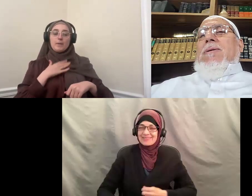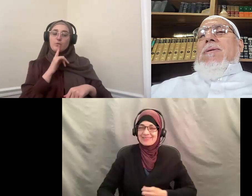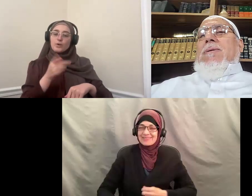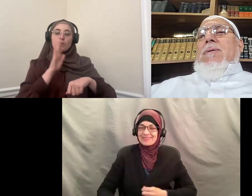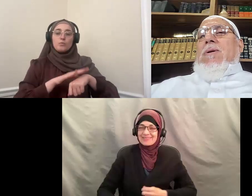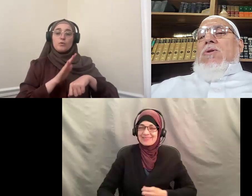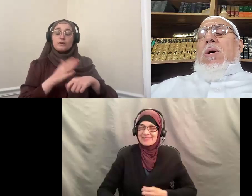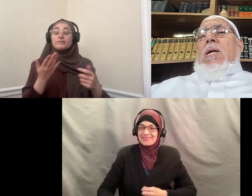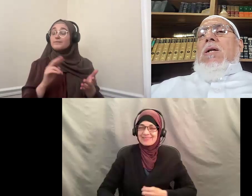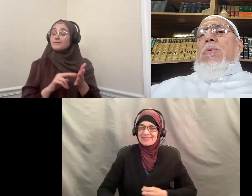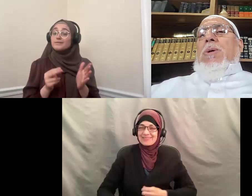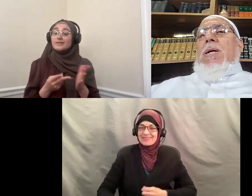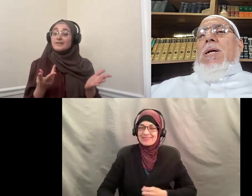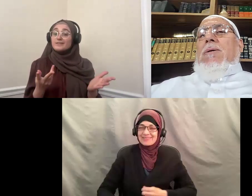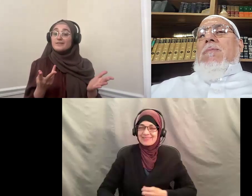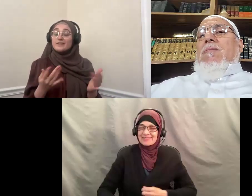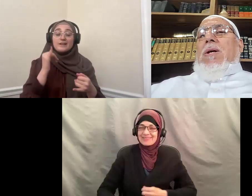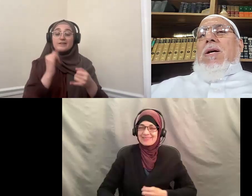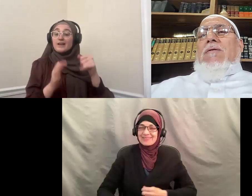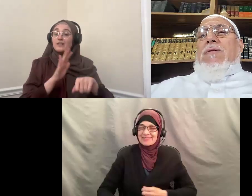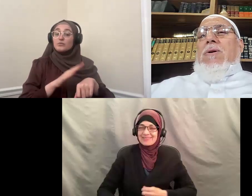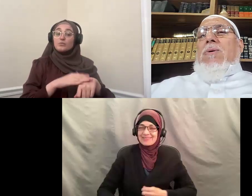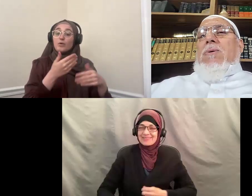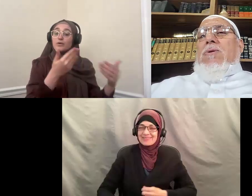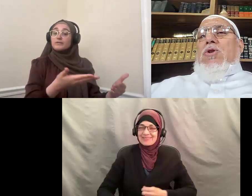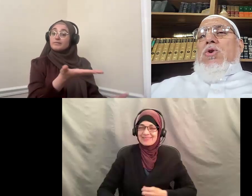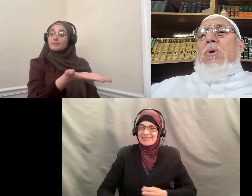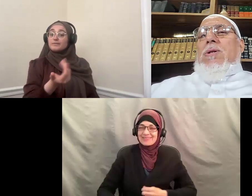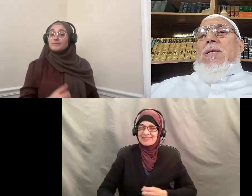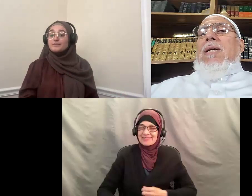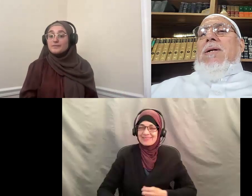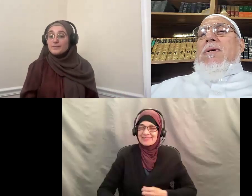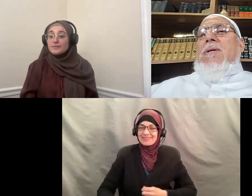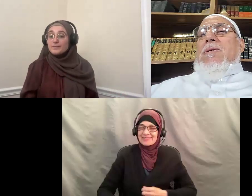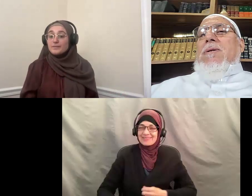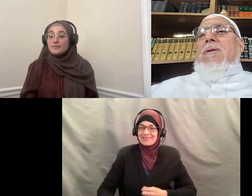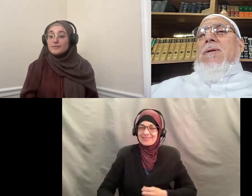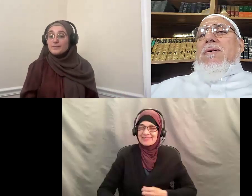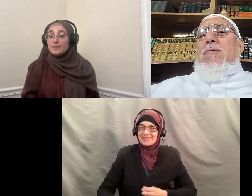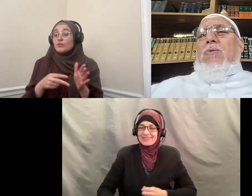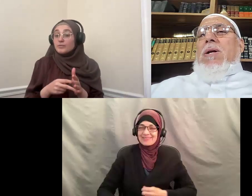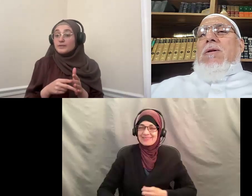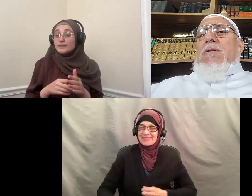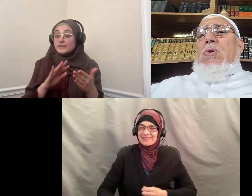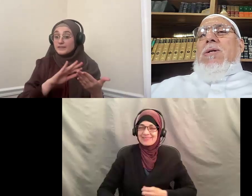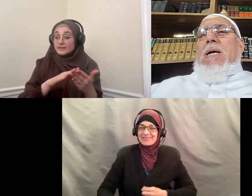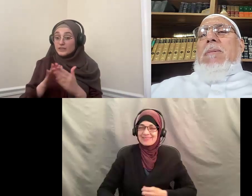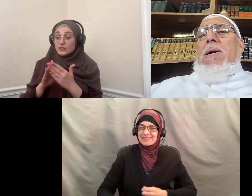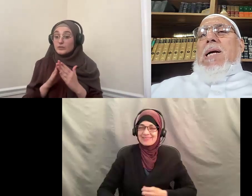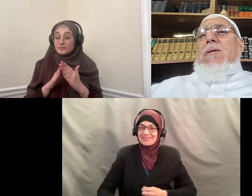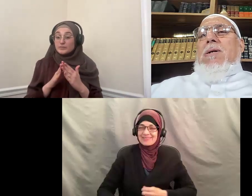end. So another community, in few short sentences, we got their